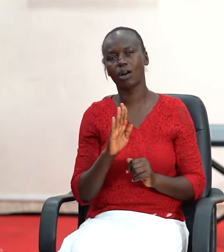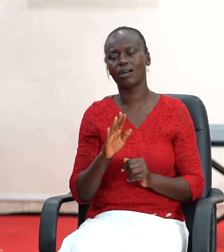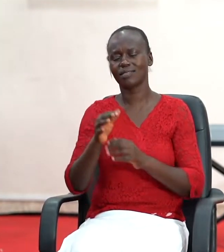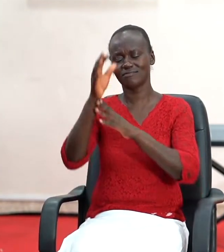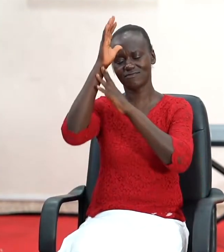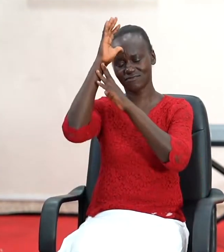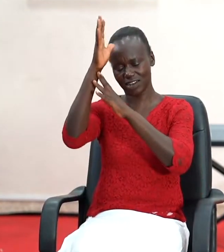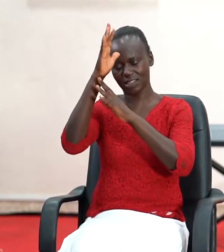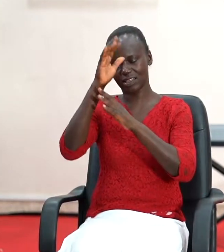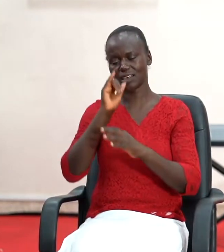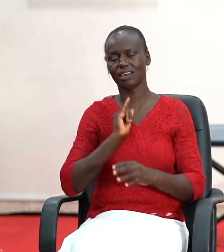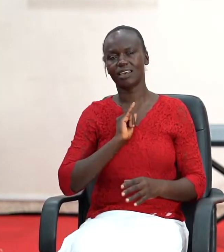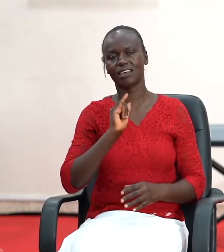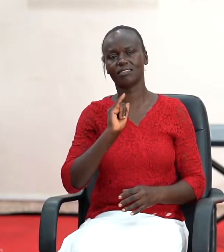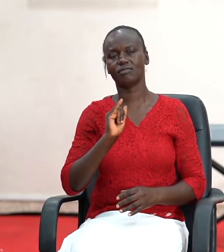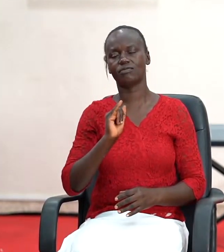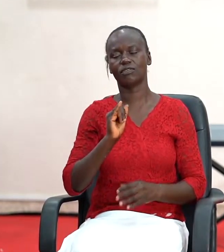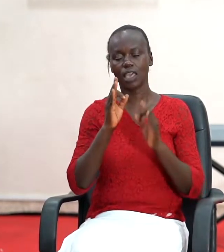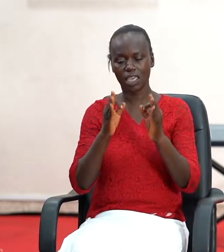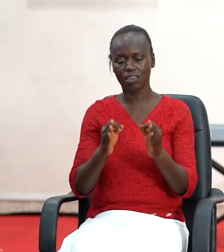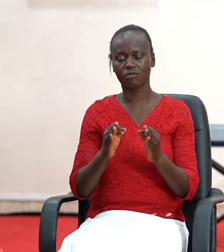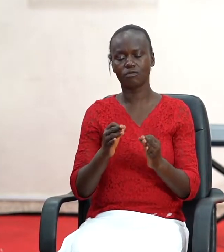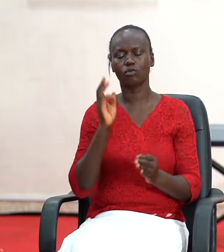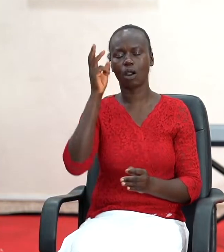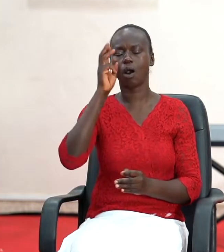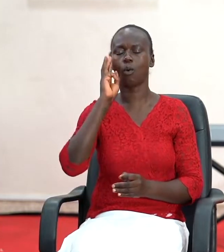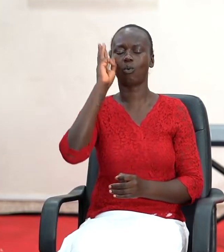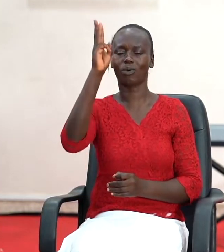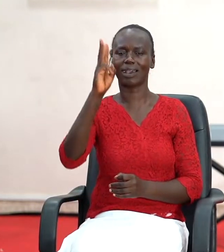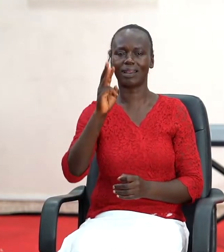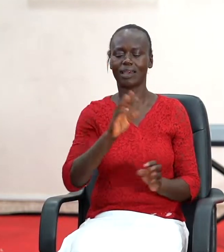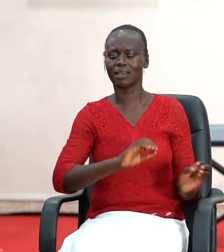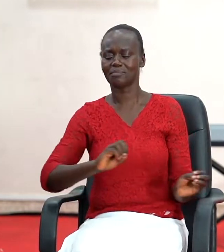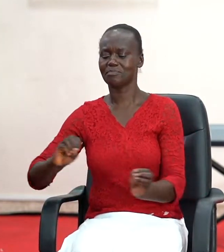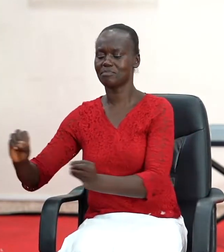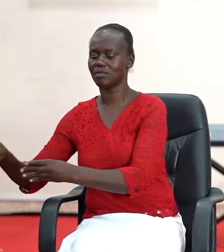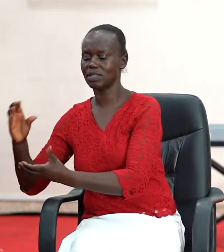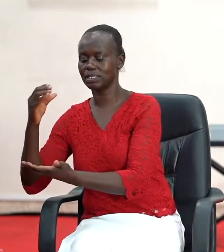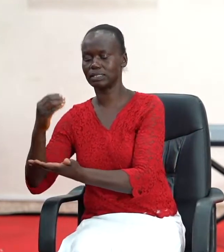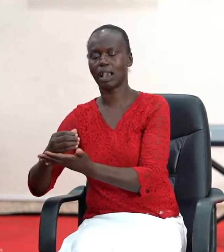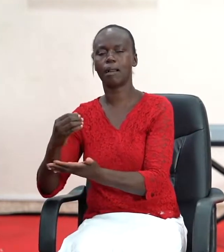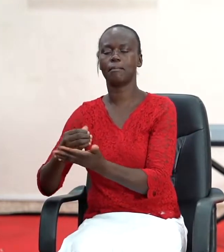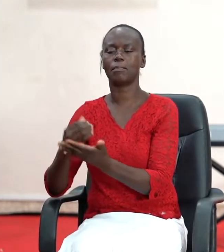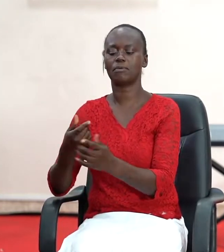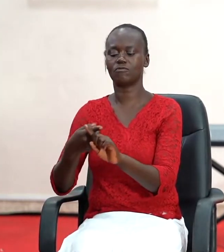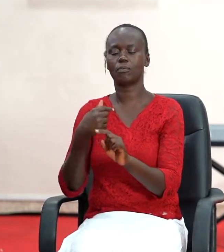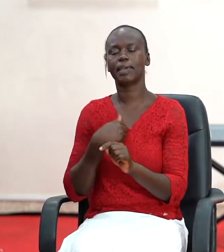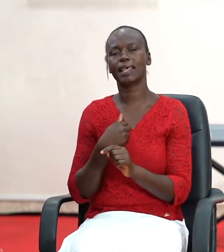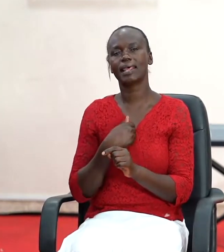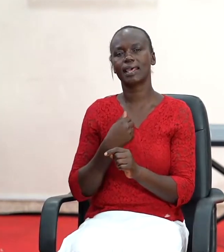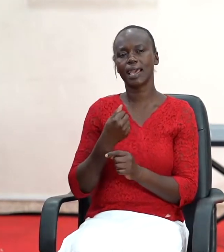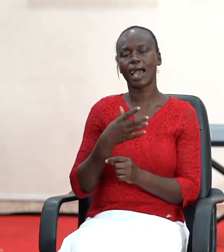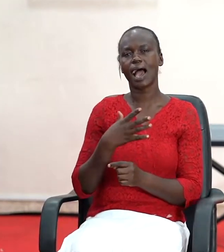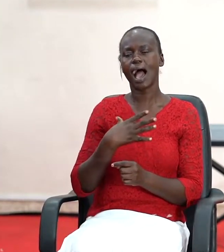if you are willing, take this cup away from me. If you are willing, take this cup away from me.